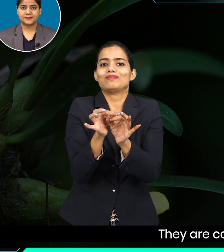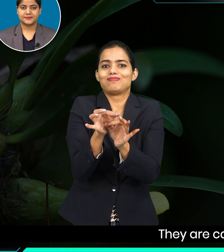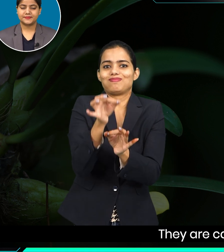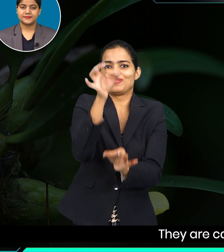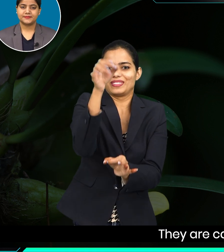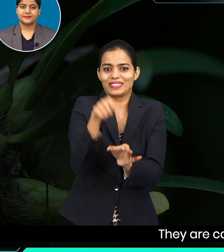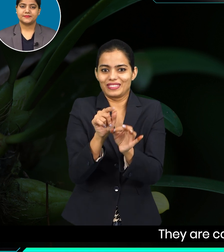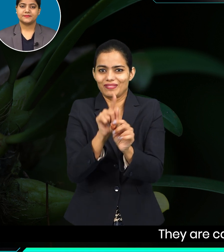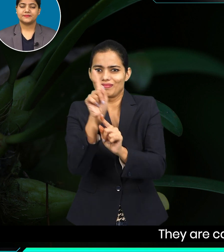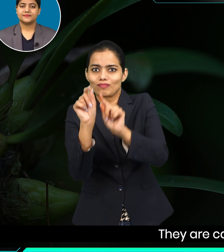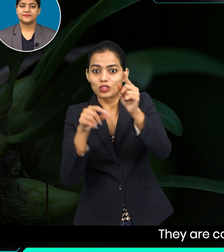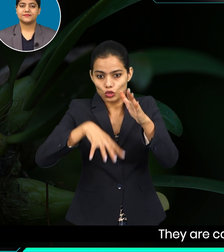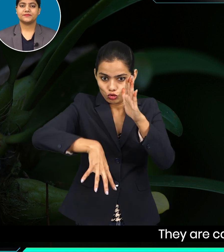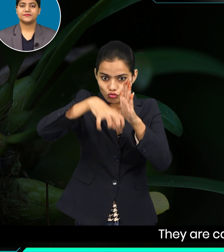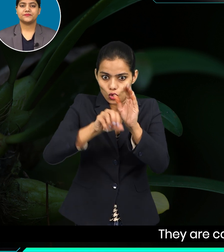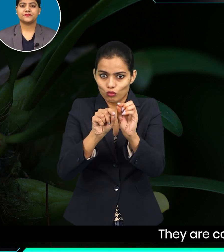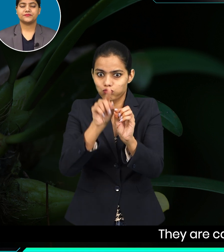vessels.